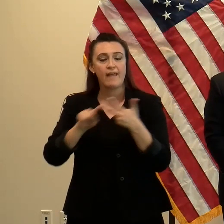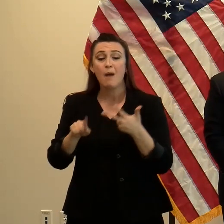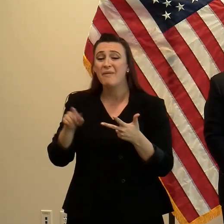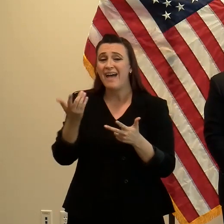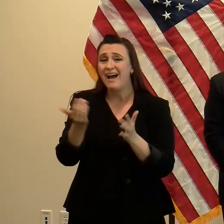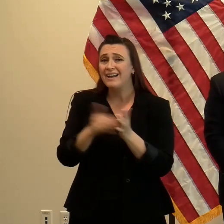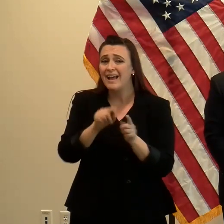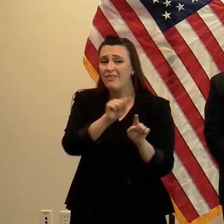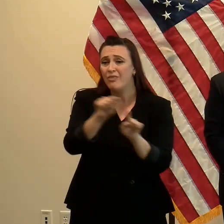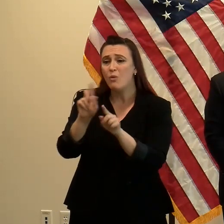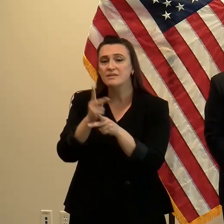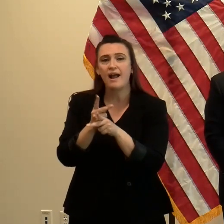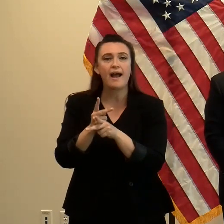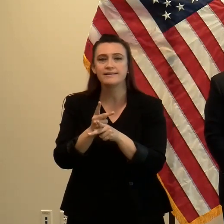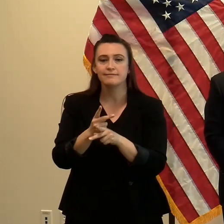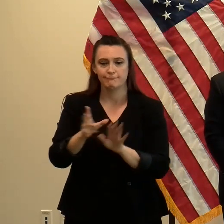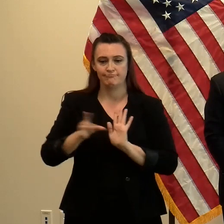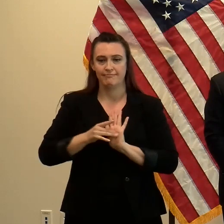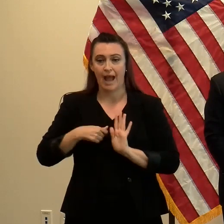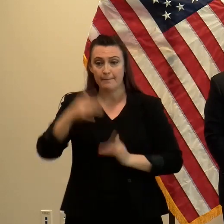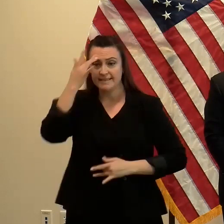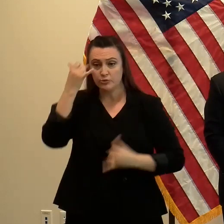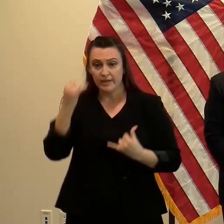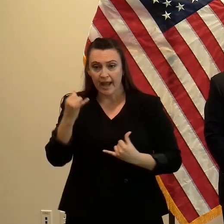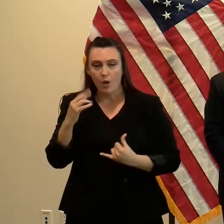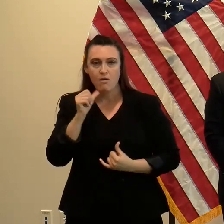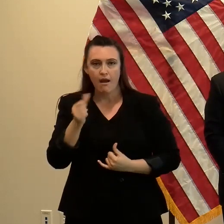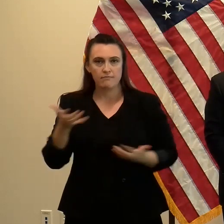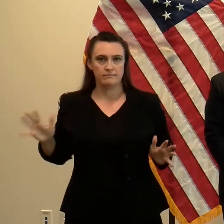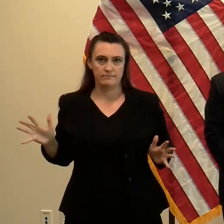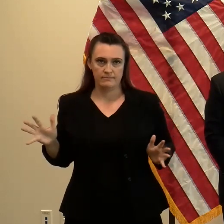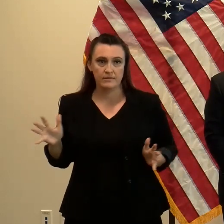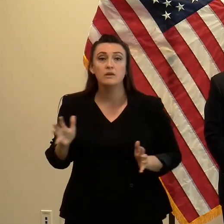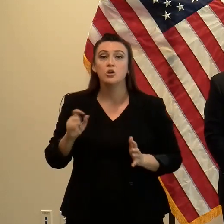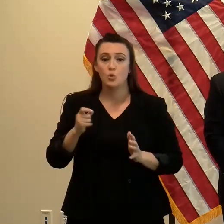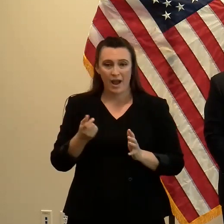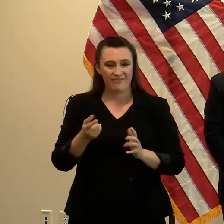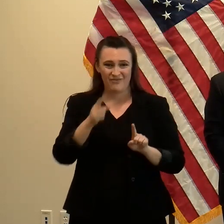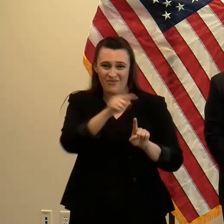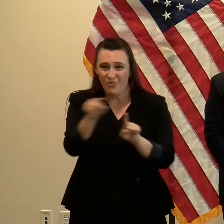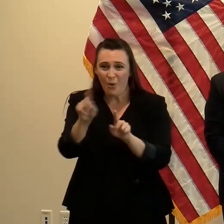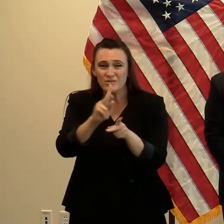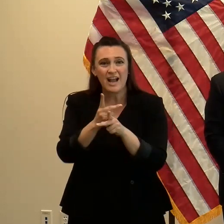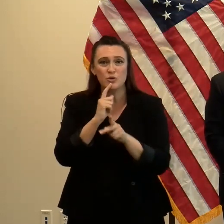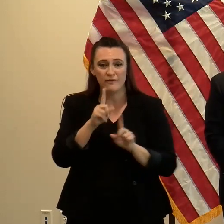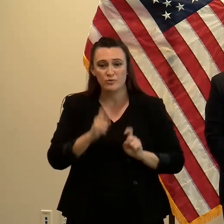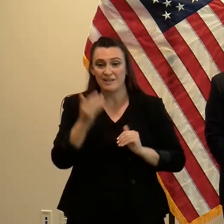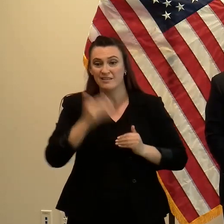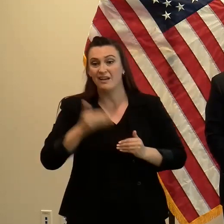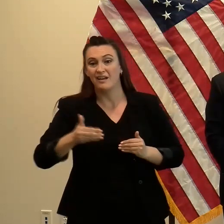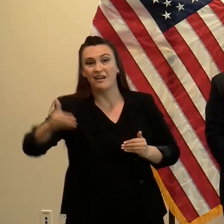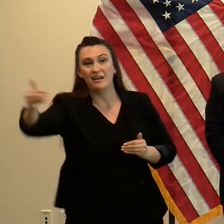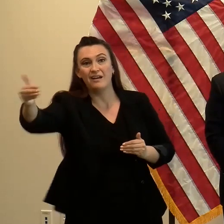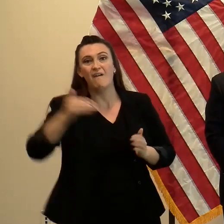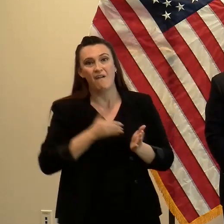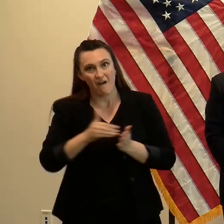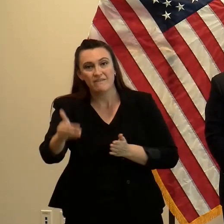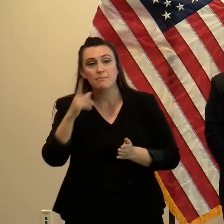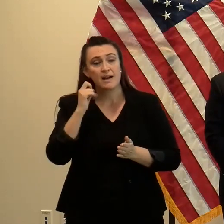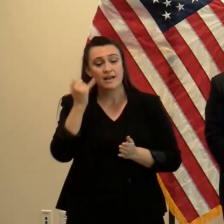if you've got the disease that day. You need to be tested multiple times, because if you